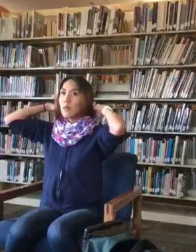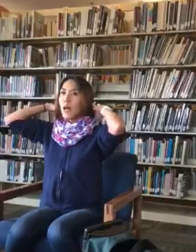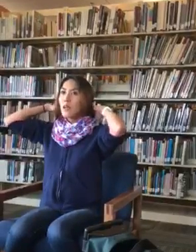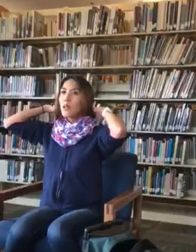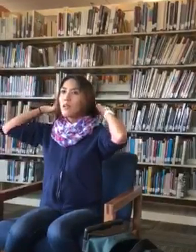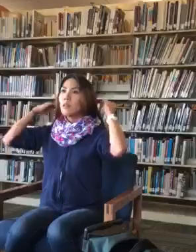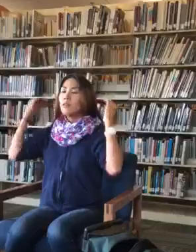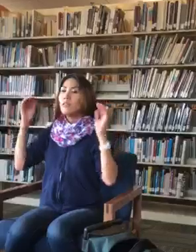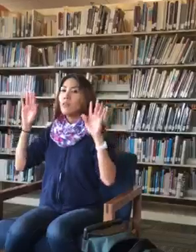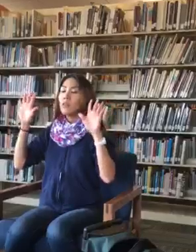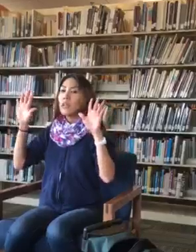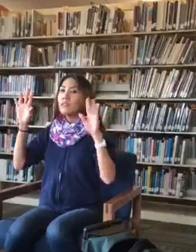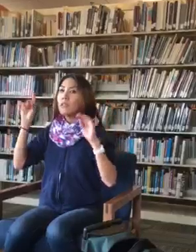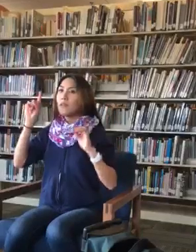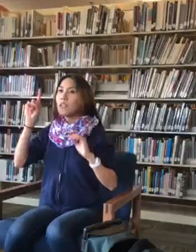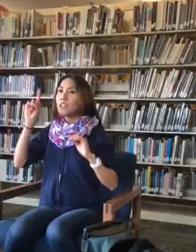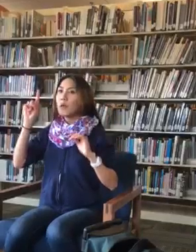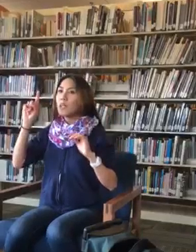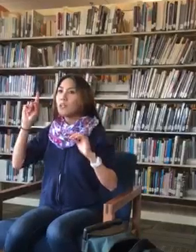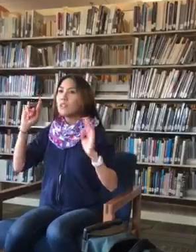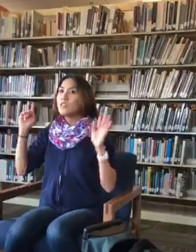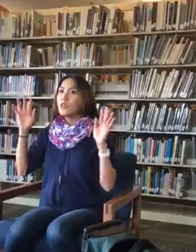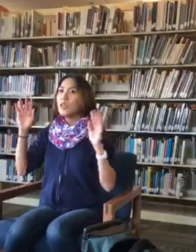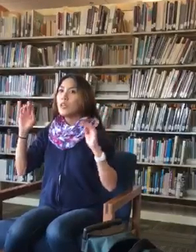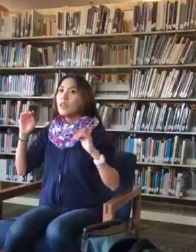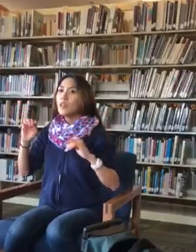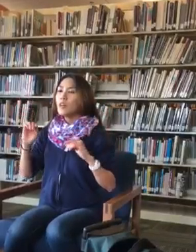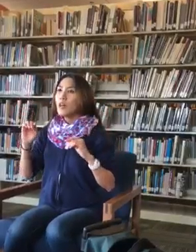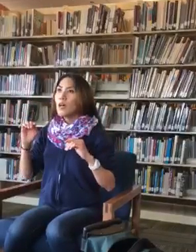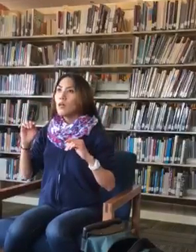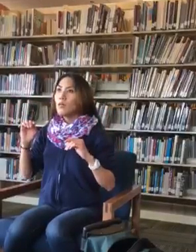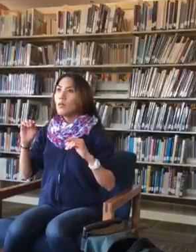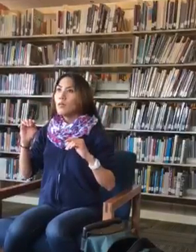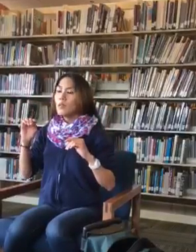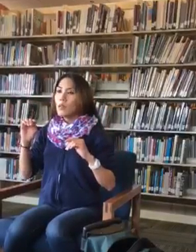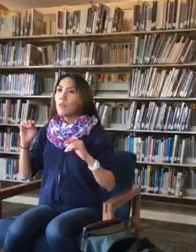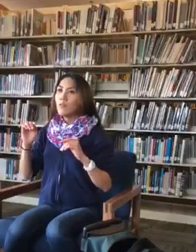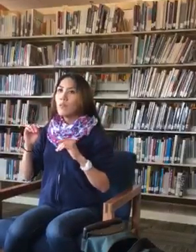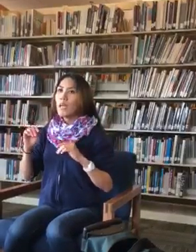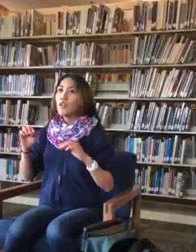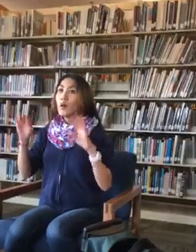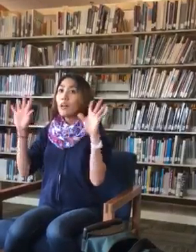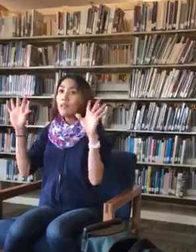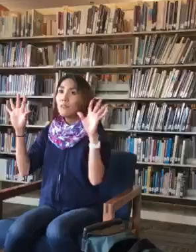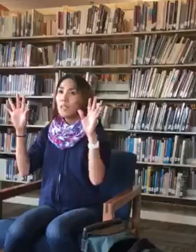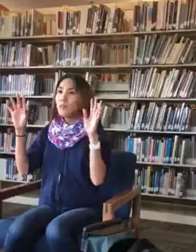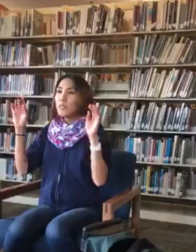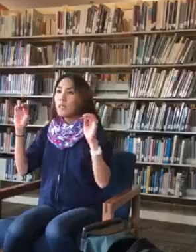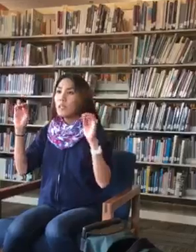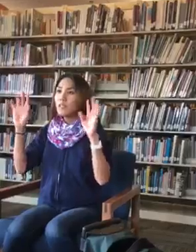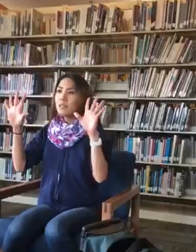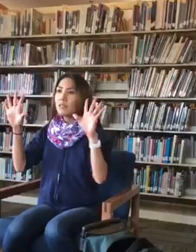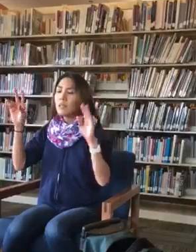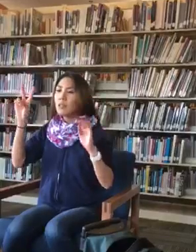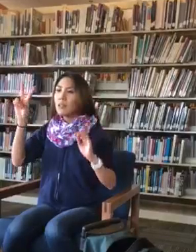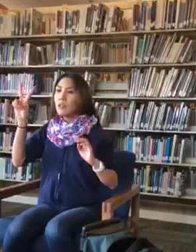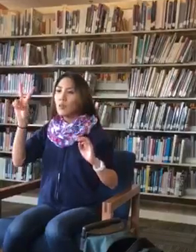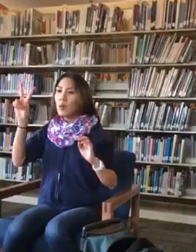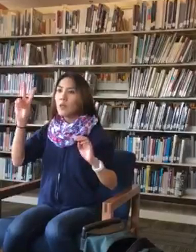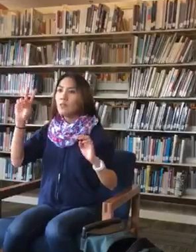back. So that's 11, the spinal accessory nerve. And 12, last but not least, 12